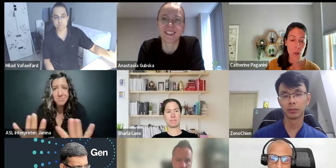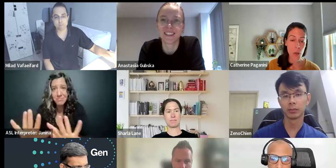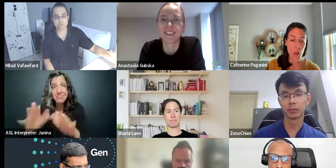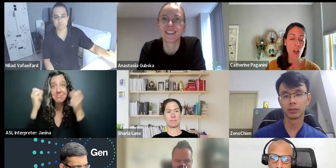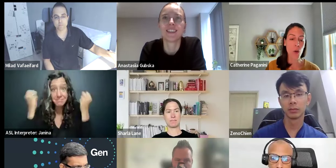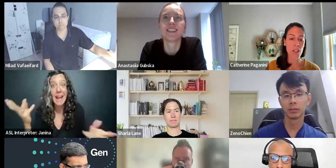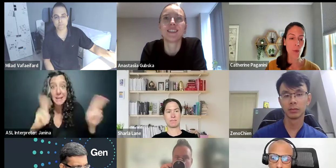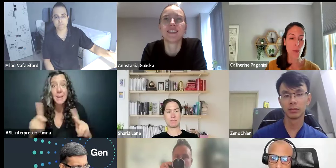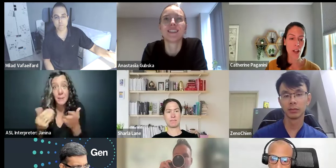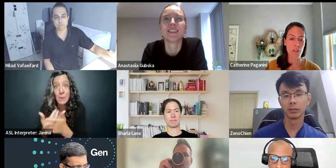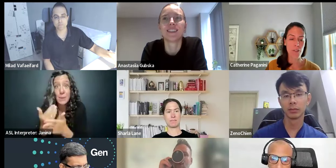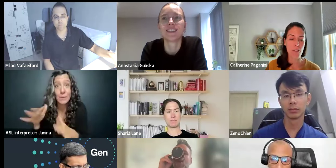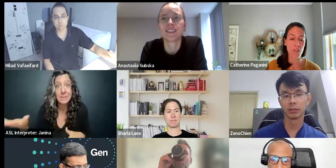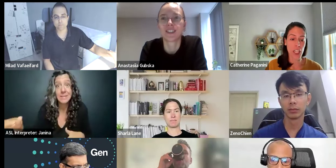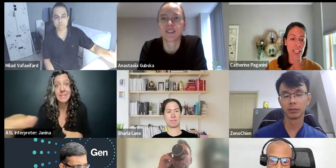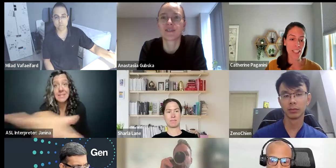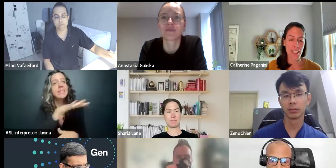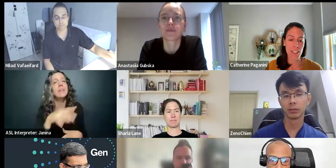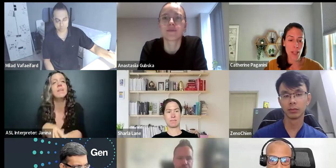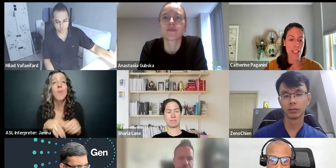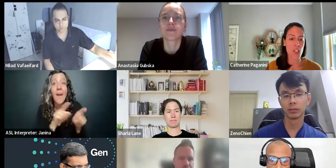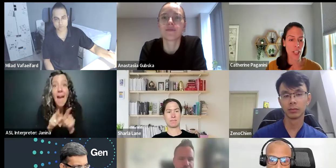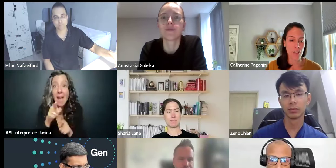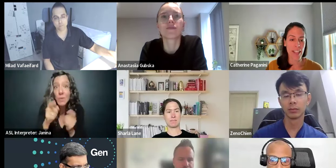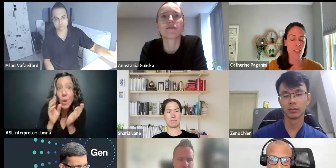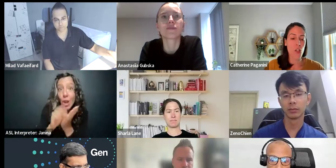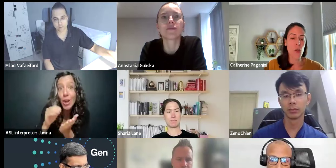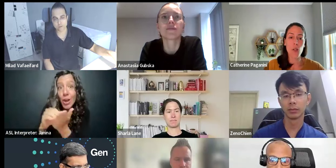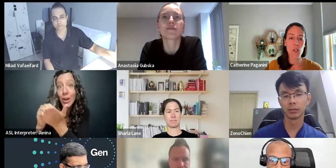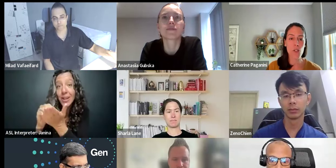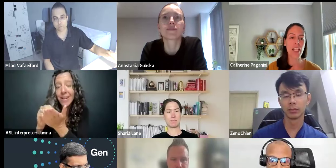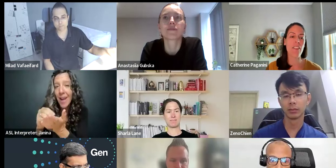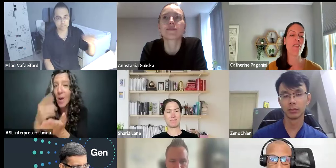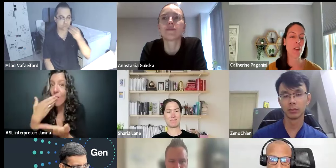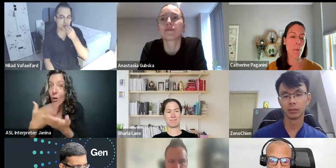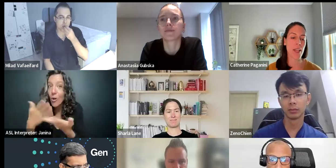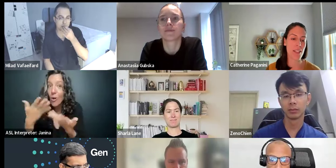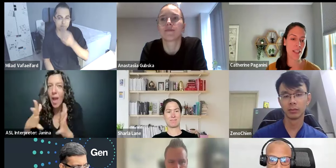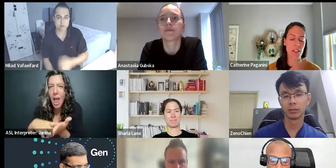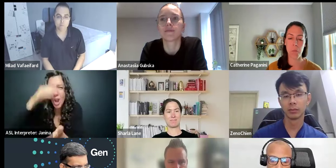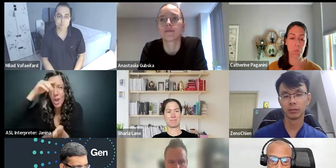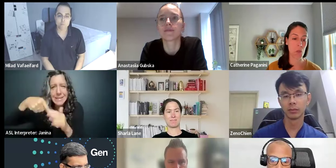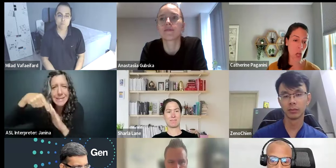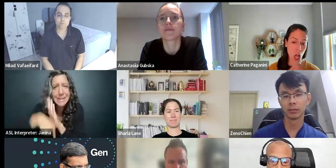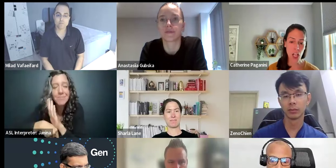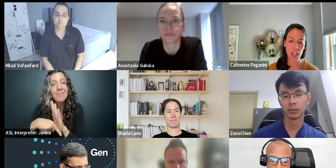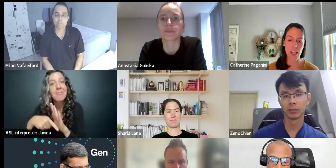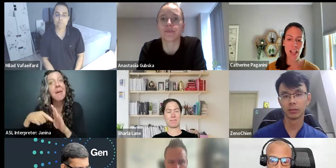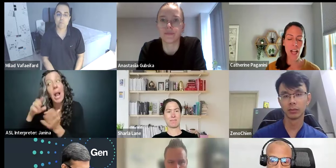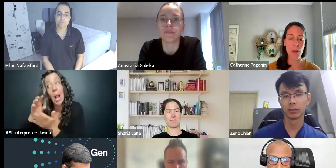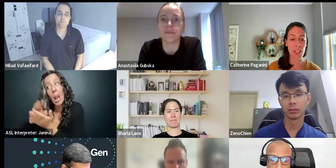learn about it, a great way of learning is by teaching, right? So you could do like a very